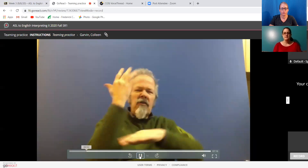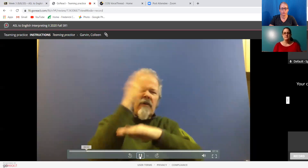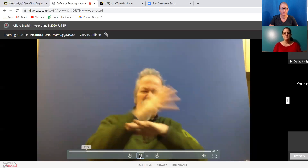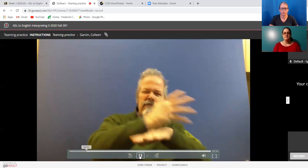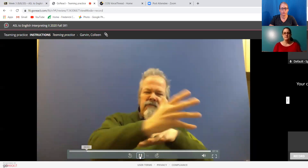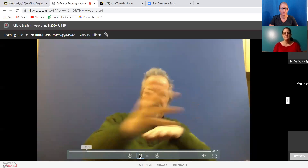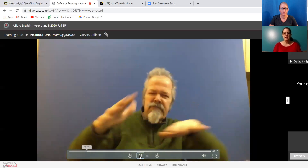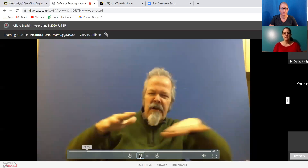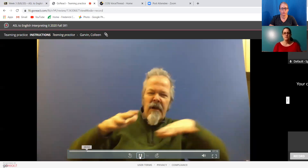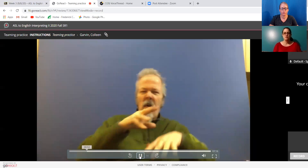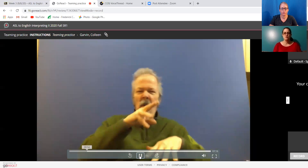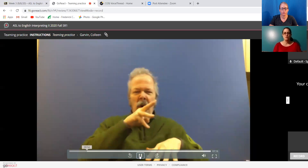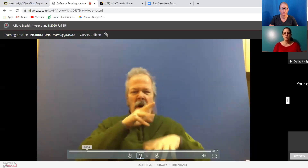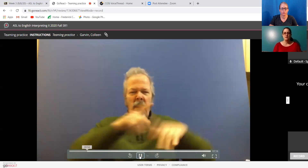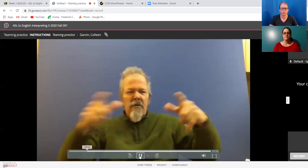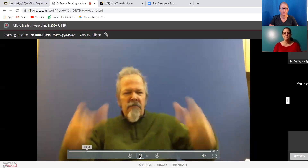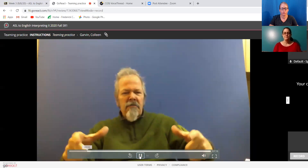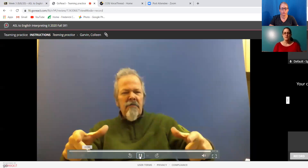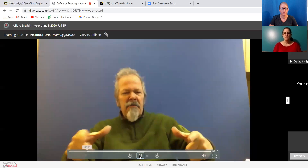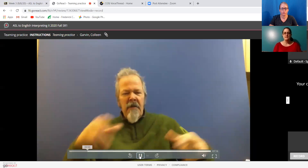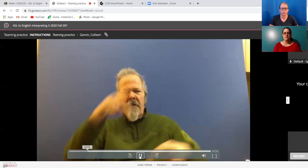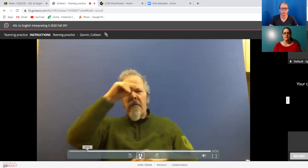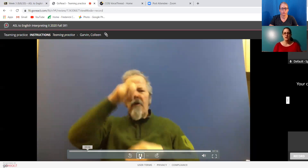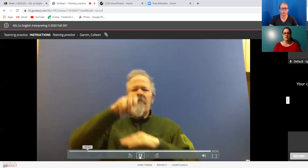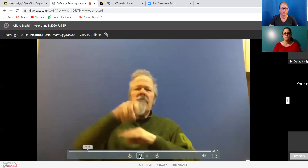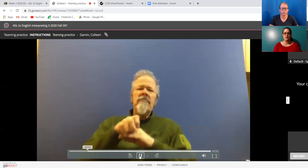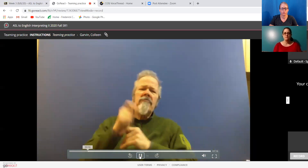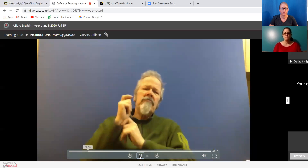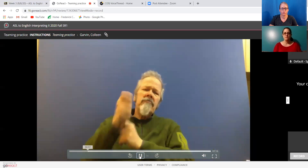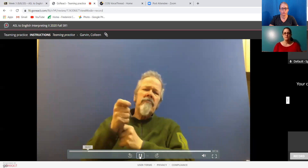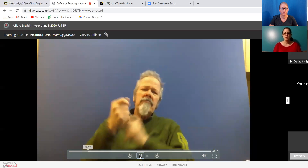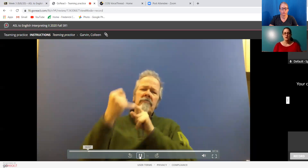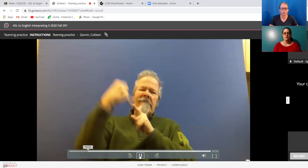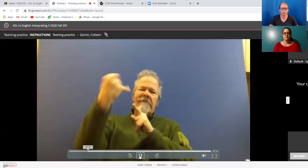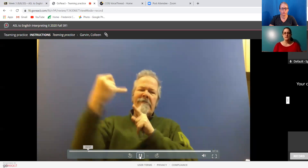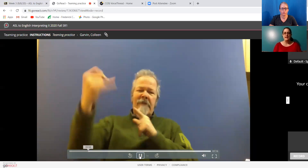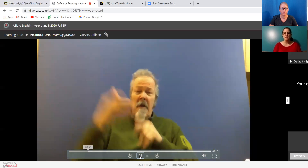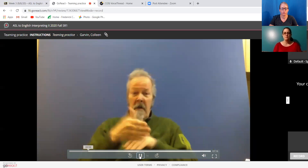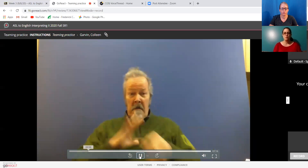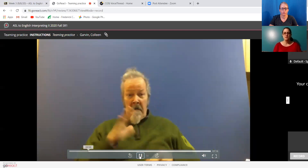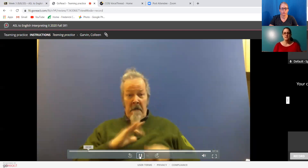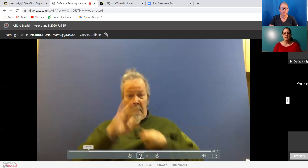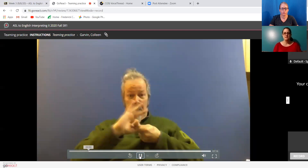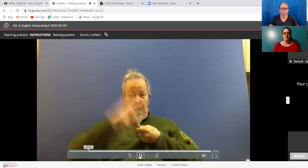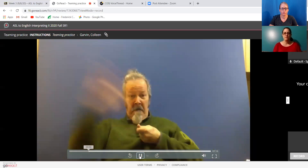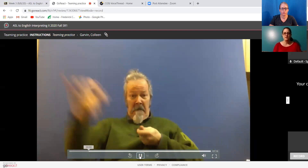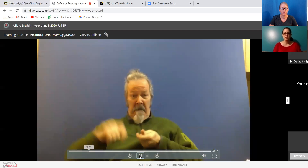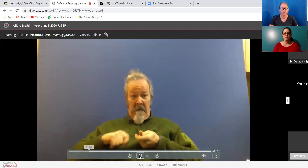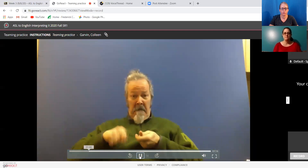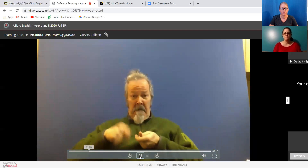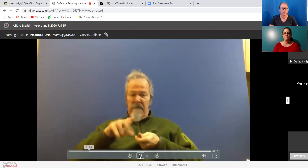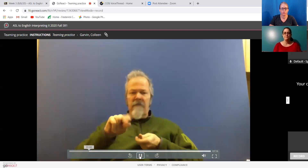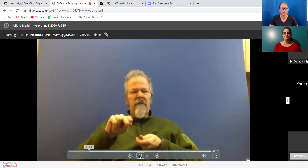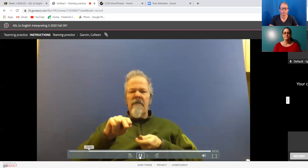The setting of the story is out in the country. There's a lake and the boy decides to go